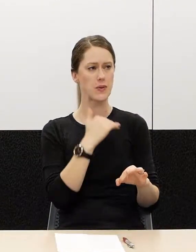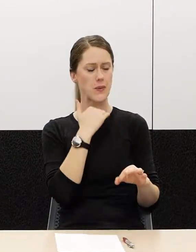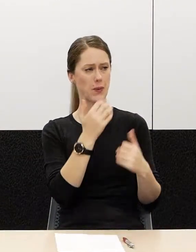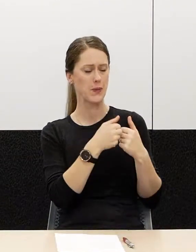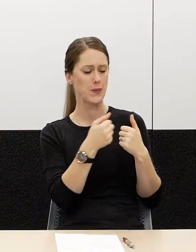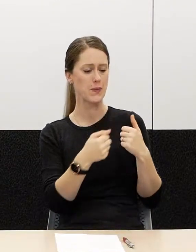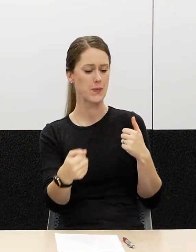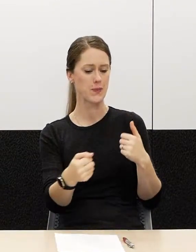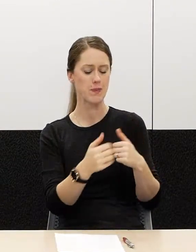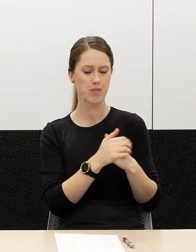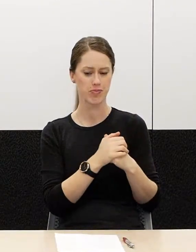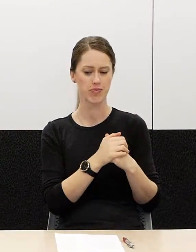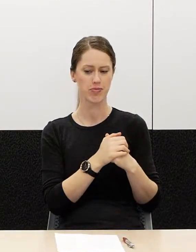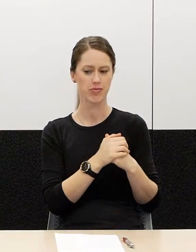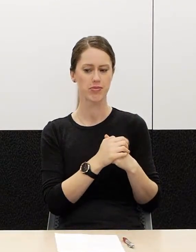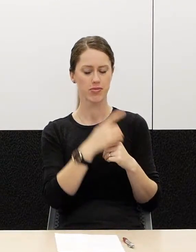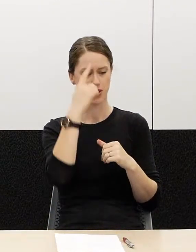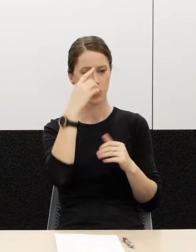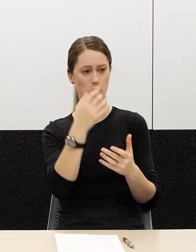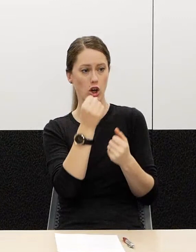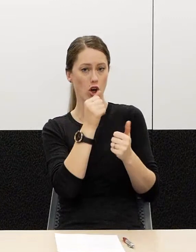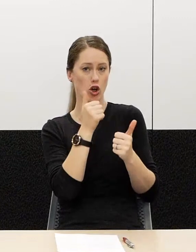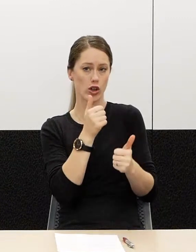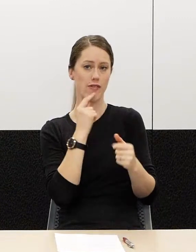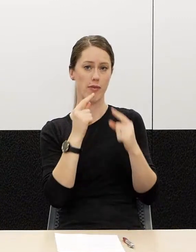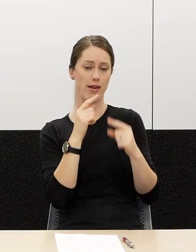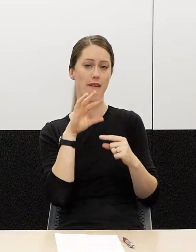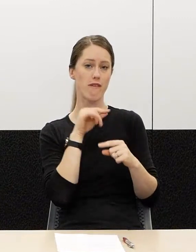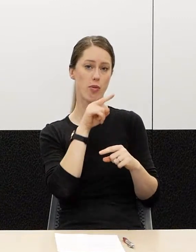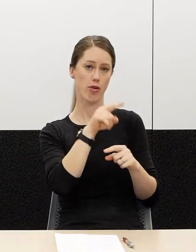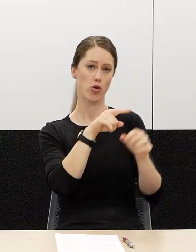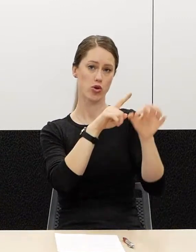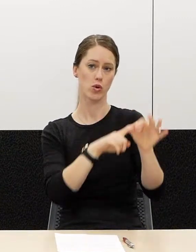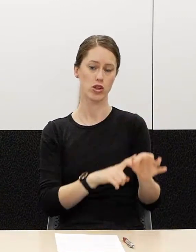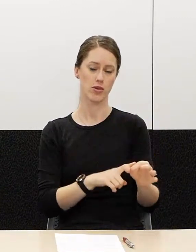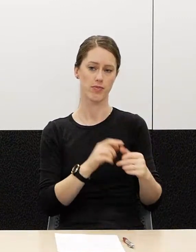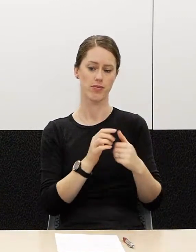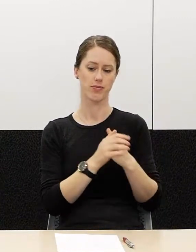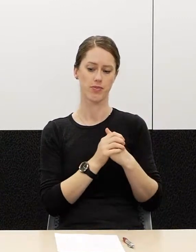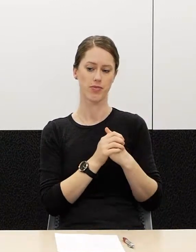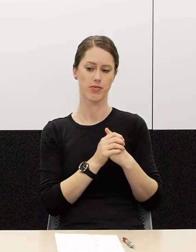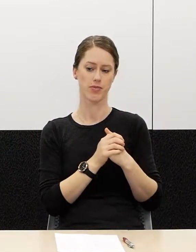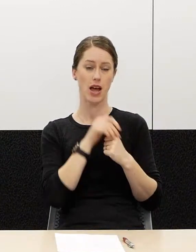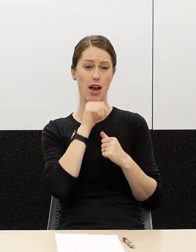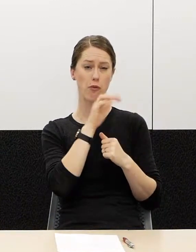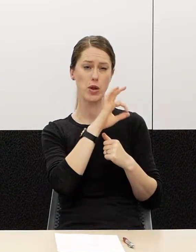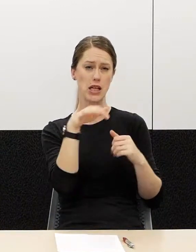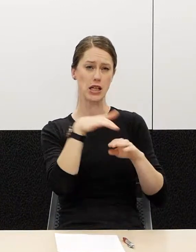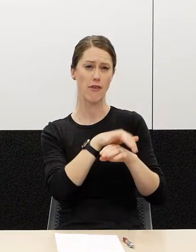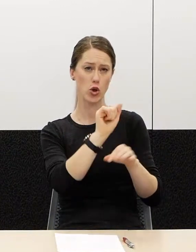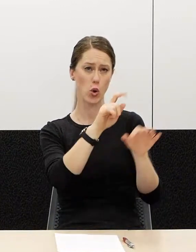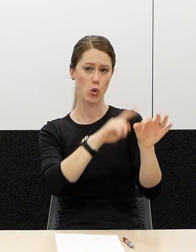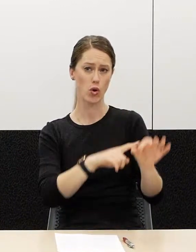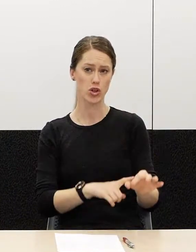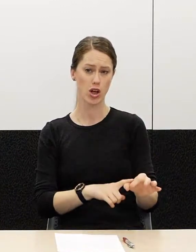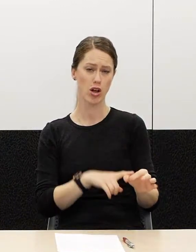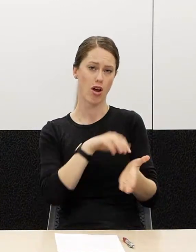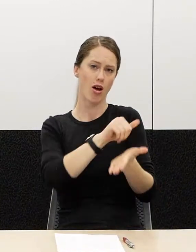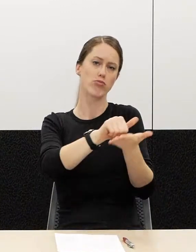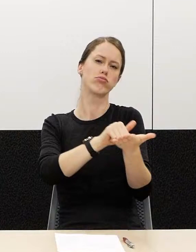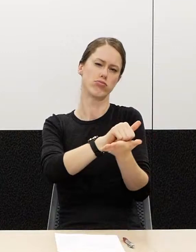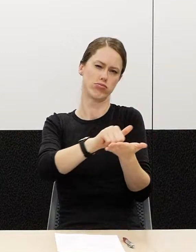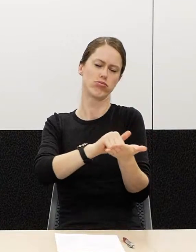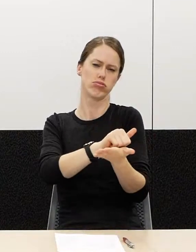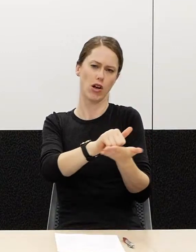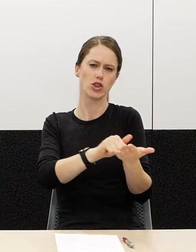drawn out, but I think we got some really good information from that and some of the questions. If we didn't get to your question, we really apologise